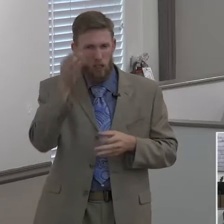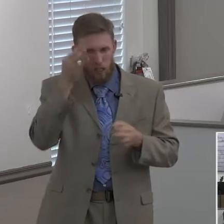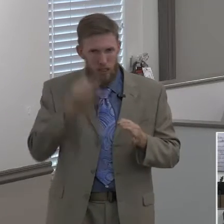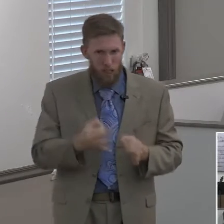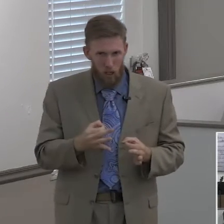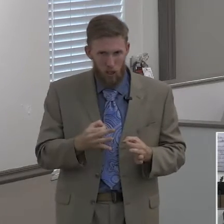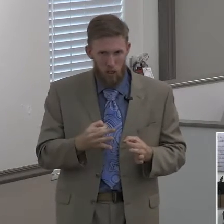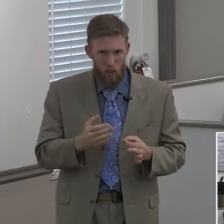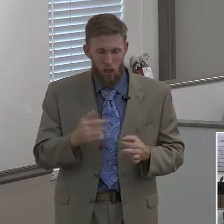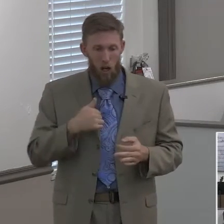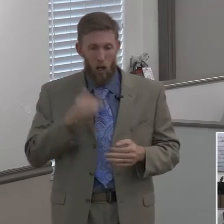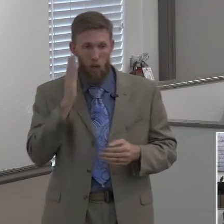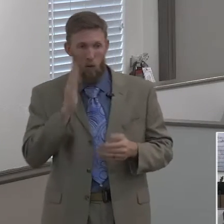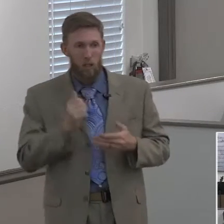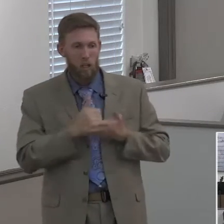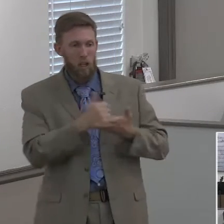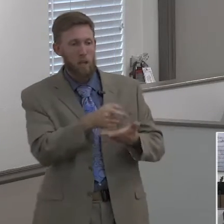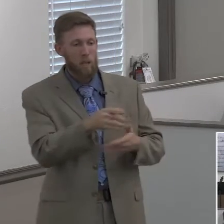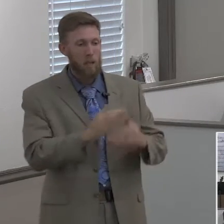edifier.